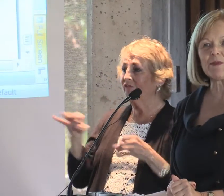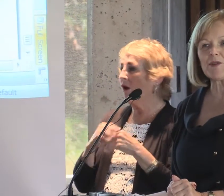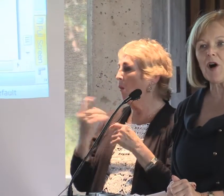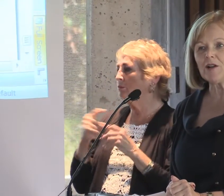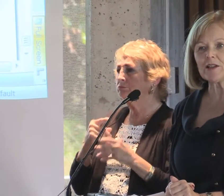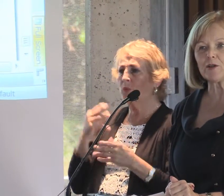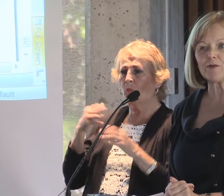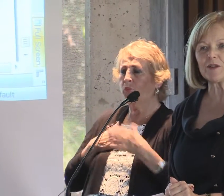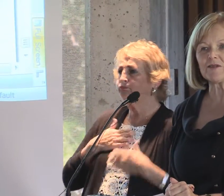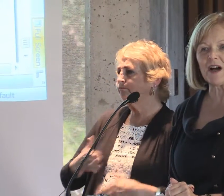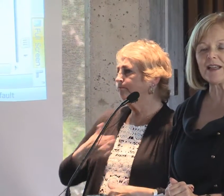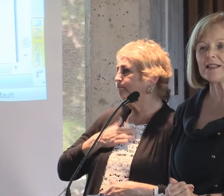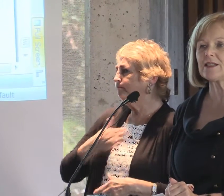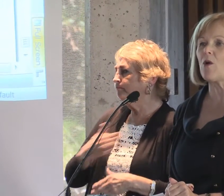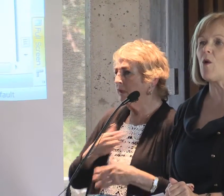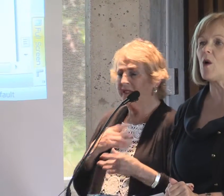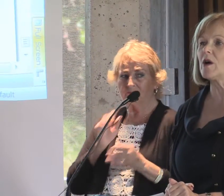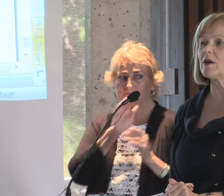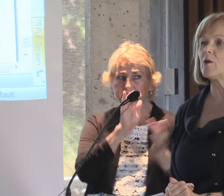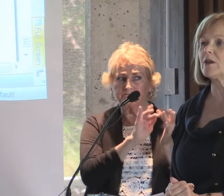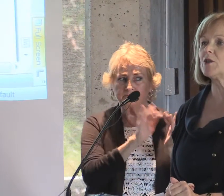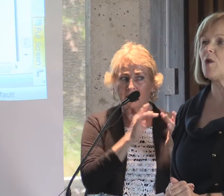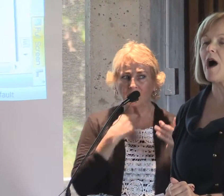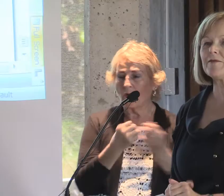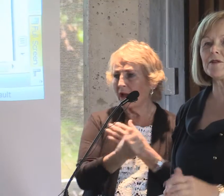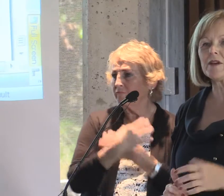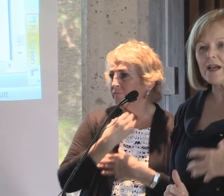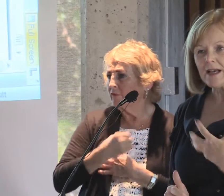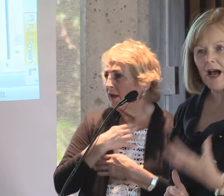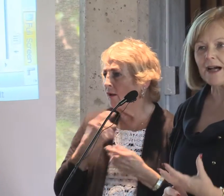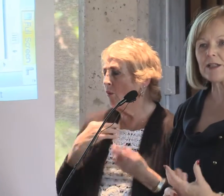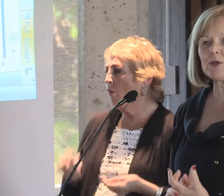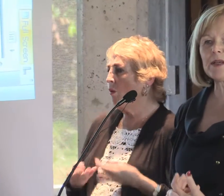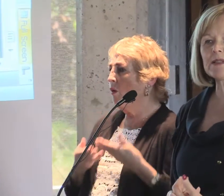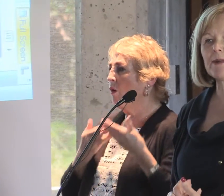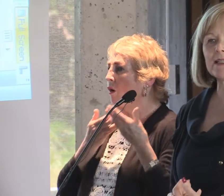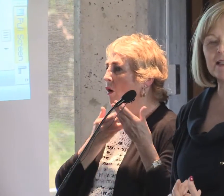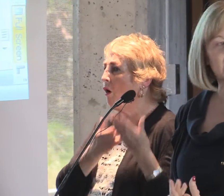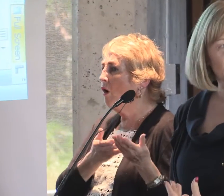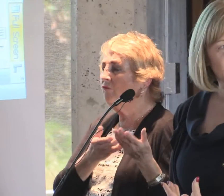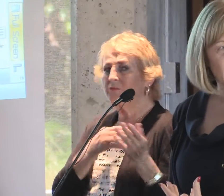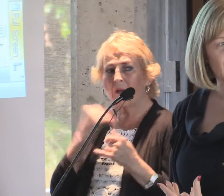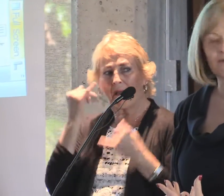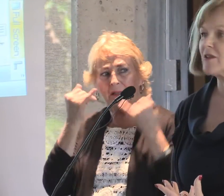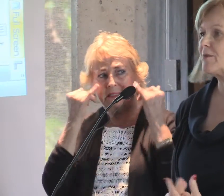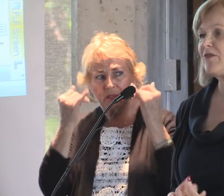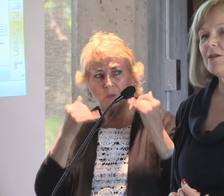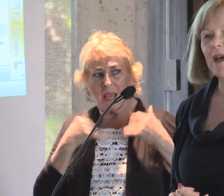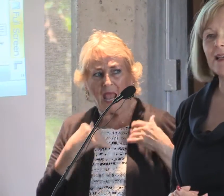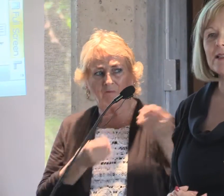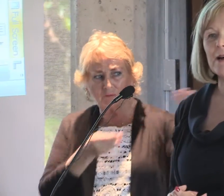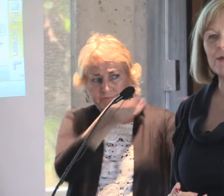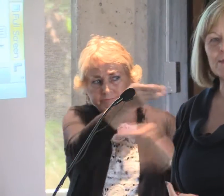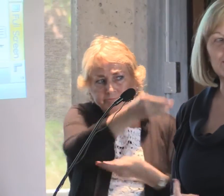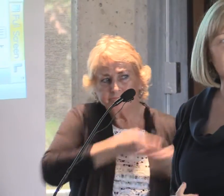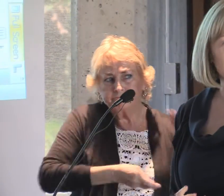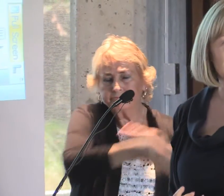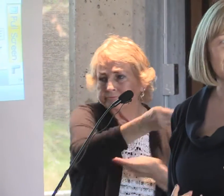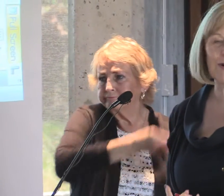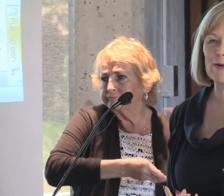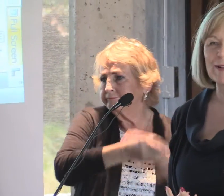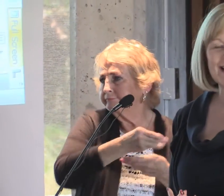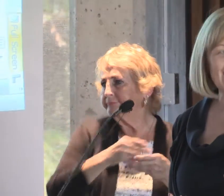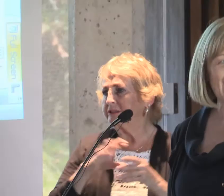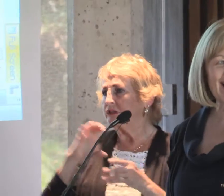time that we've called to look for advice or to offer to him some ideas that we've had for some feedback. He's always been with